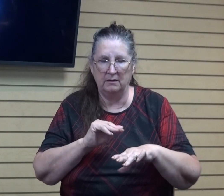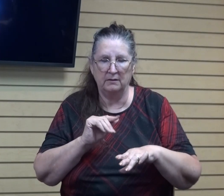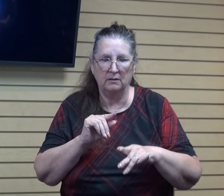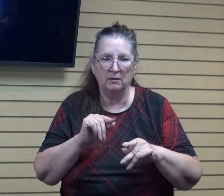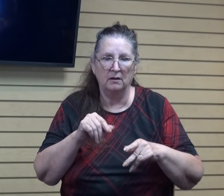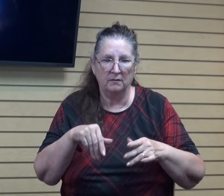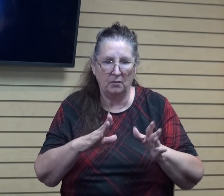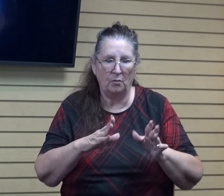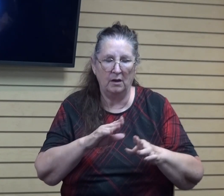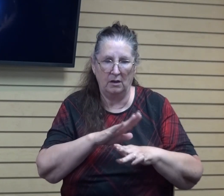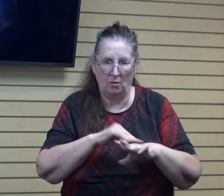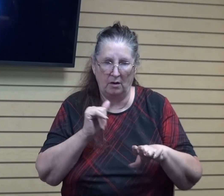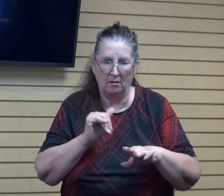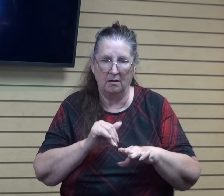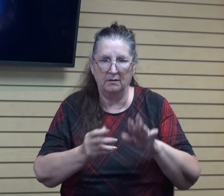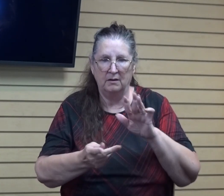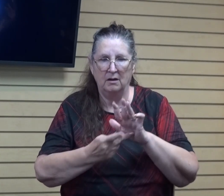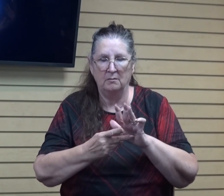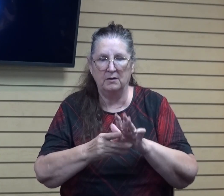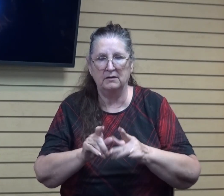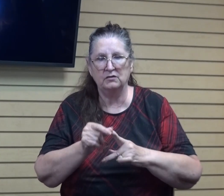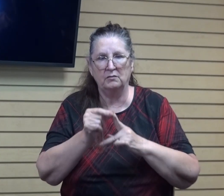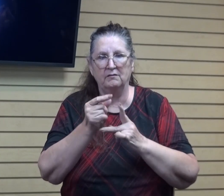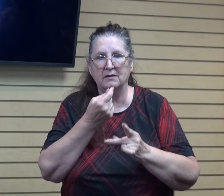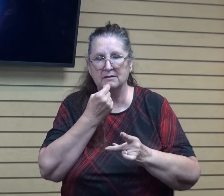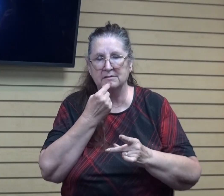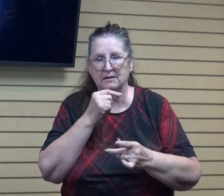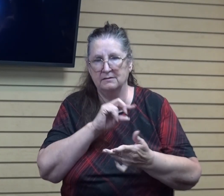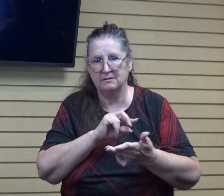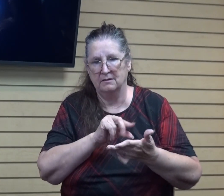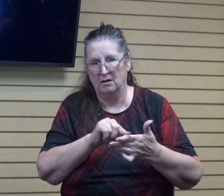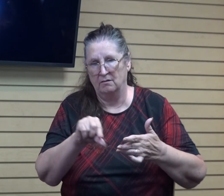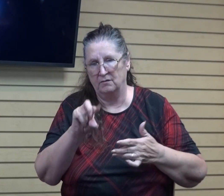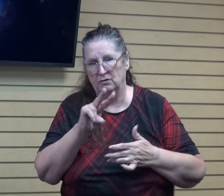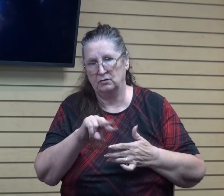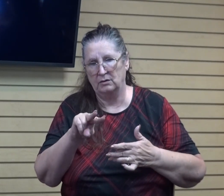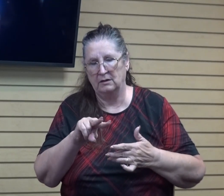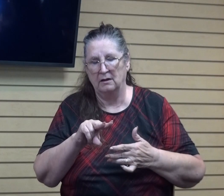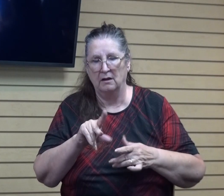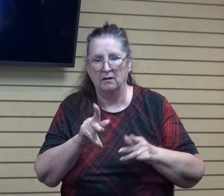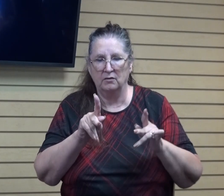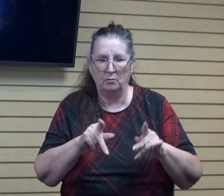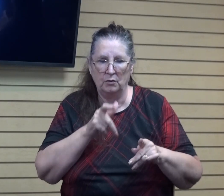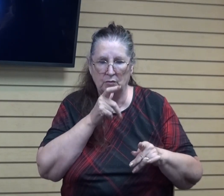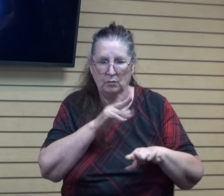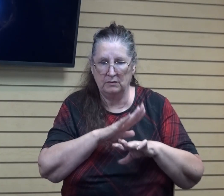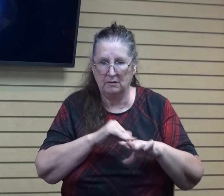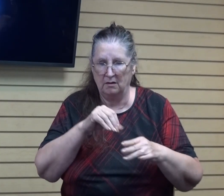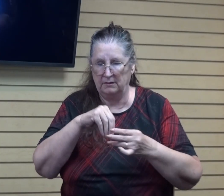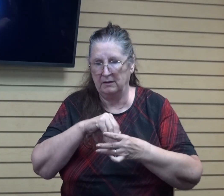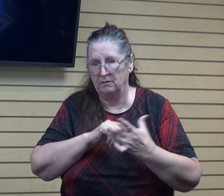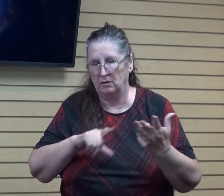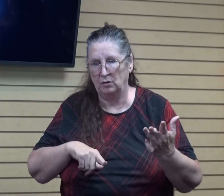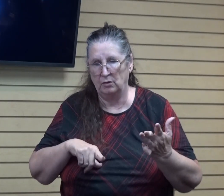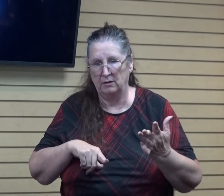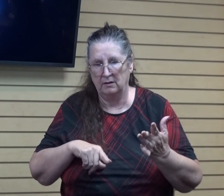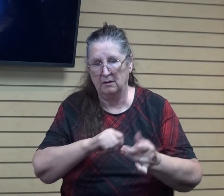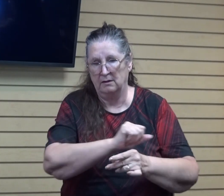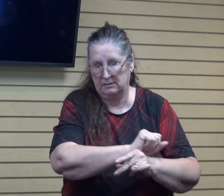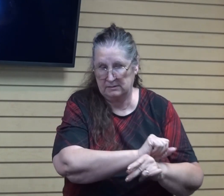by Paul specifically in verse 22, for he who is called in the Lord while a slave